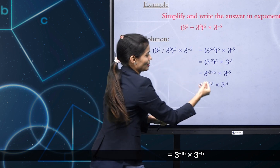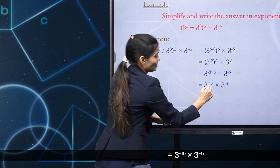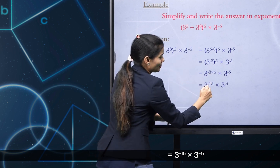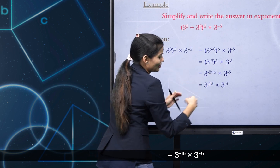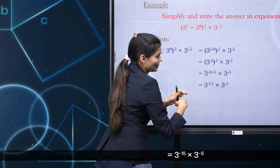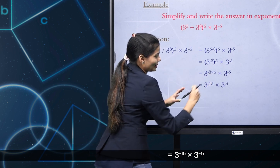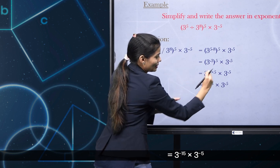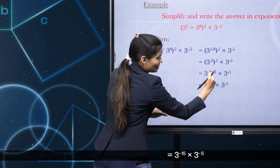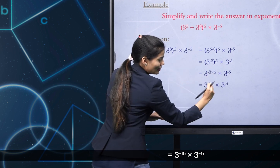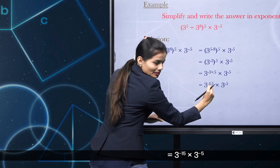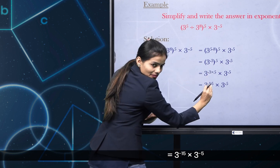into 3 power minus 5